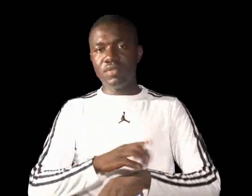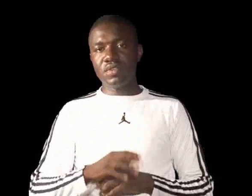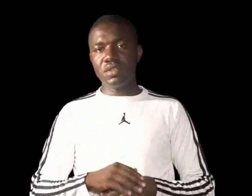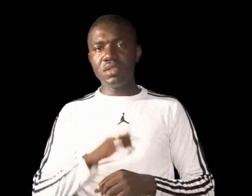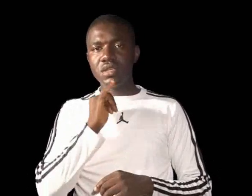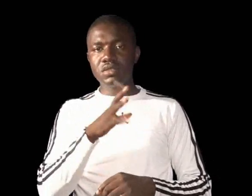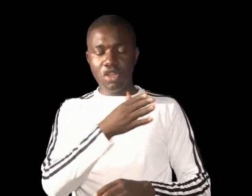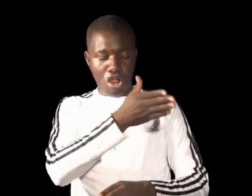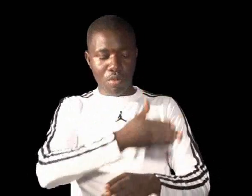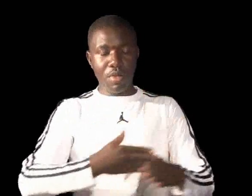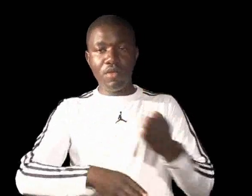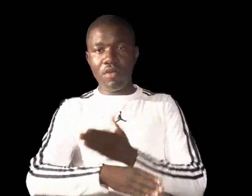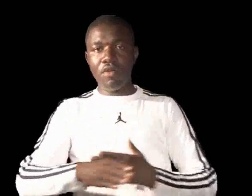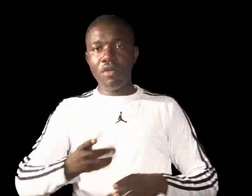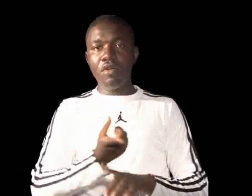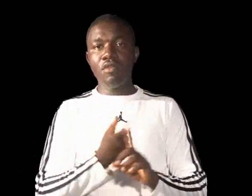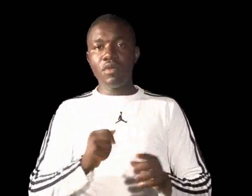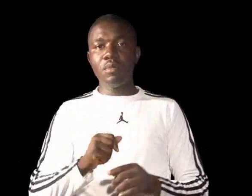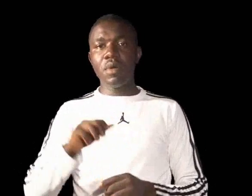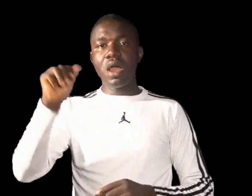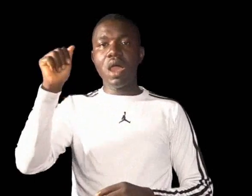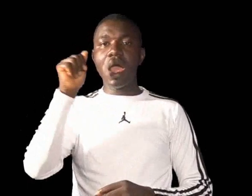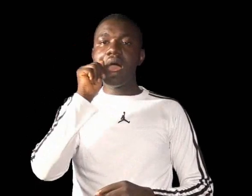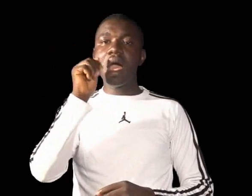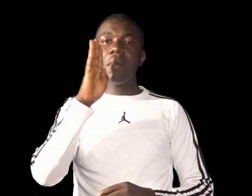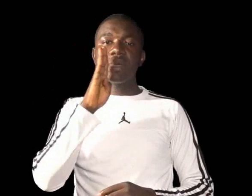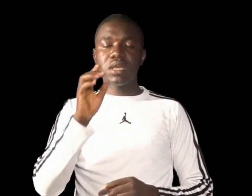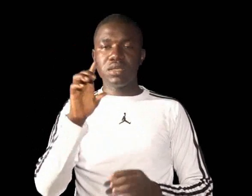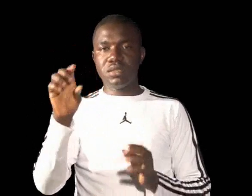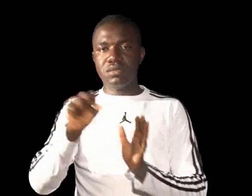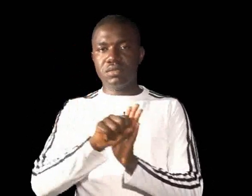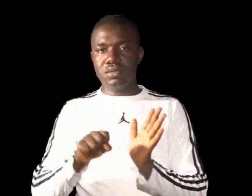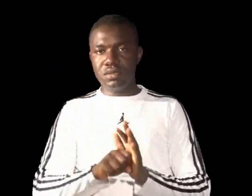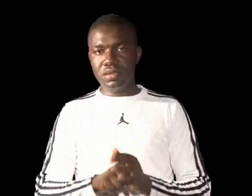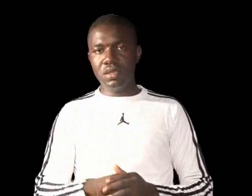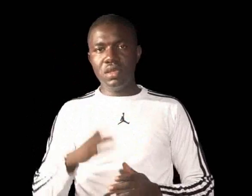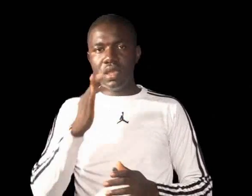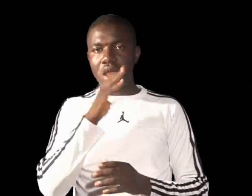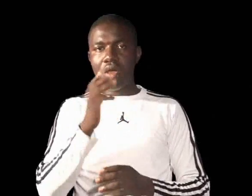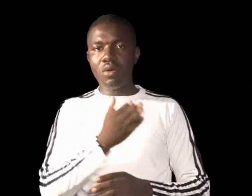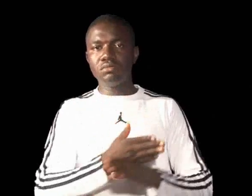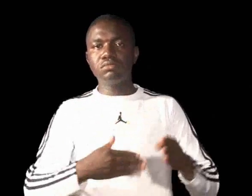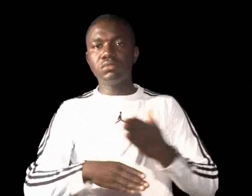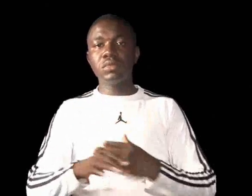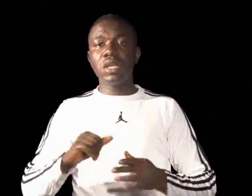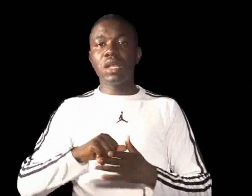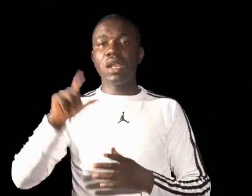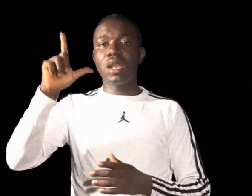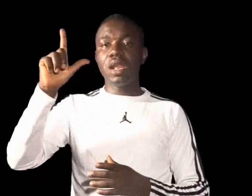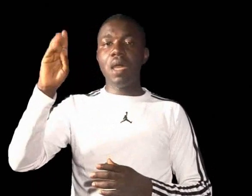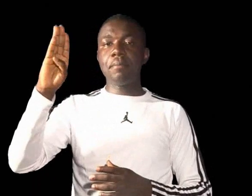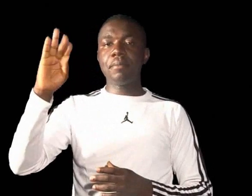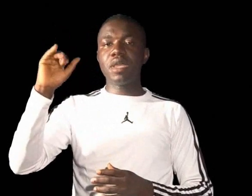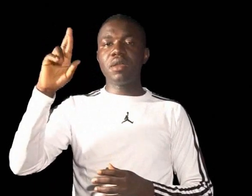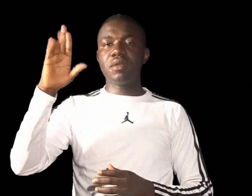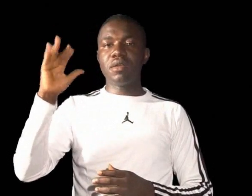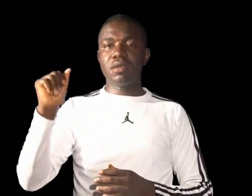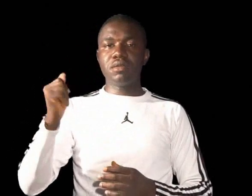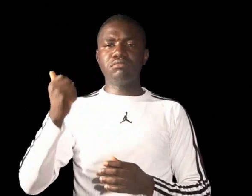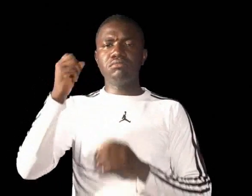David, an amputee from Abia State, survived the war of attrition that ravaged Liberia years back. However,